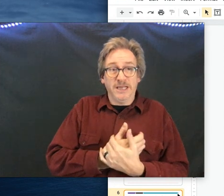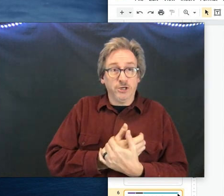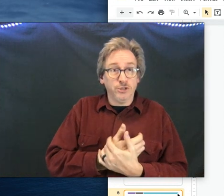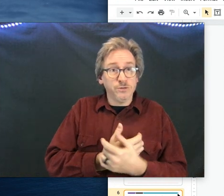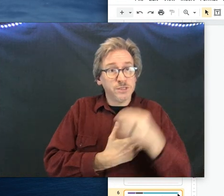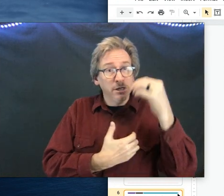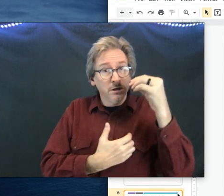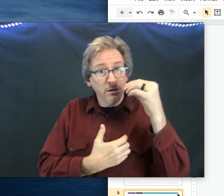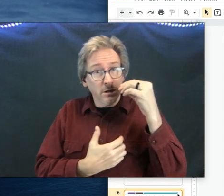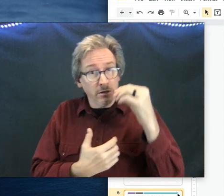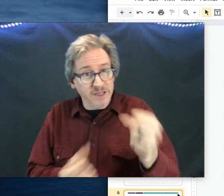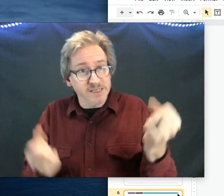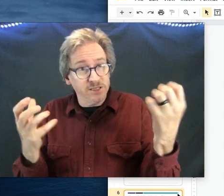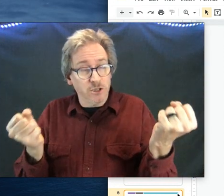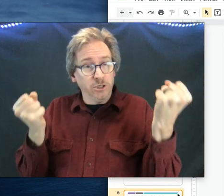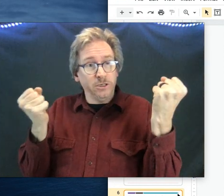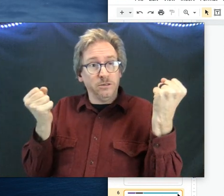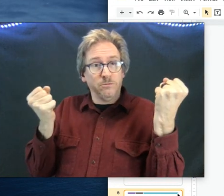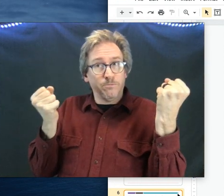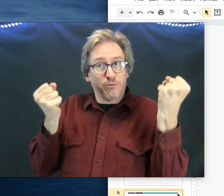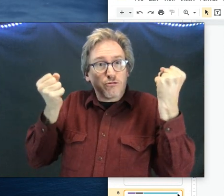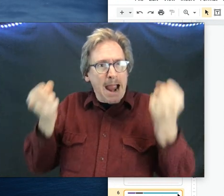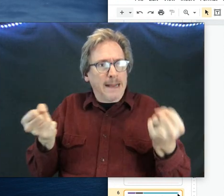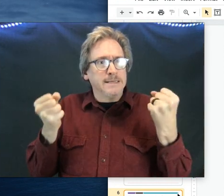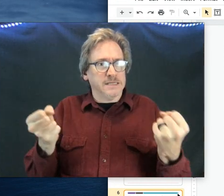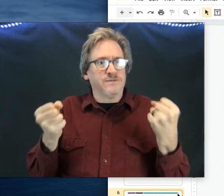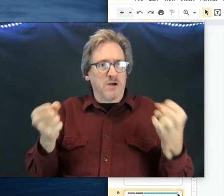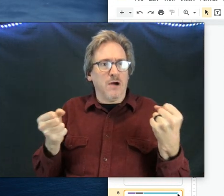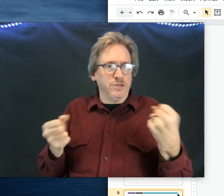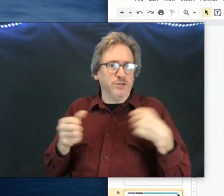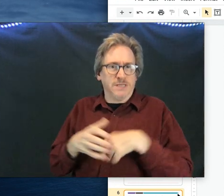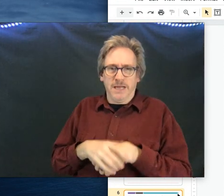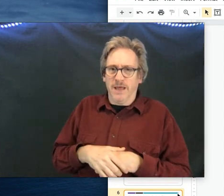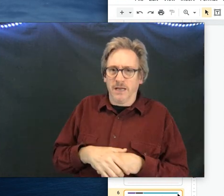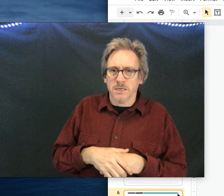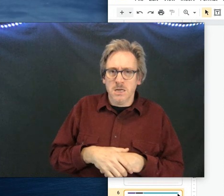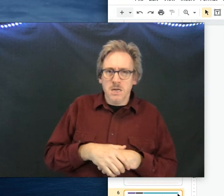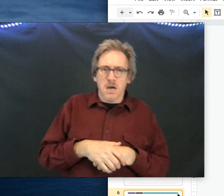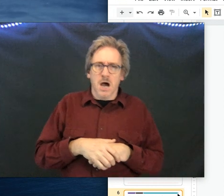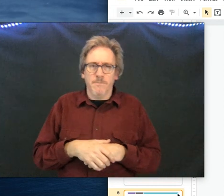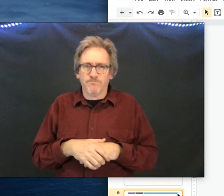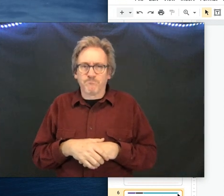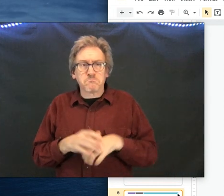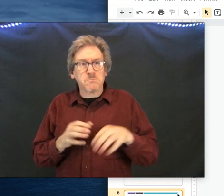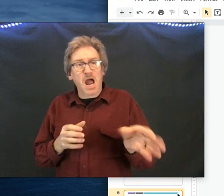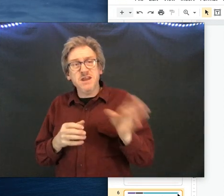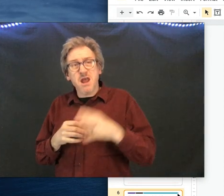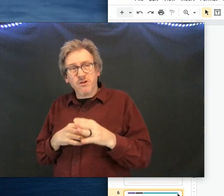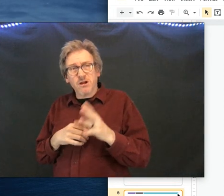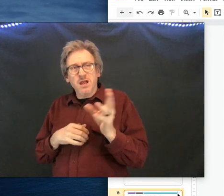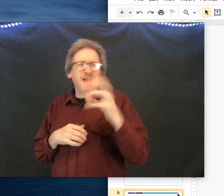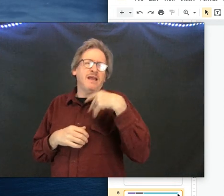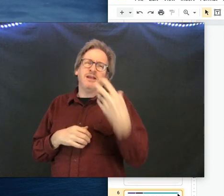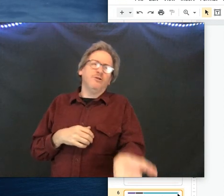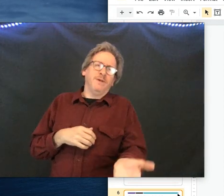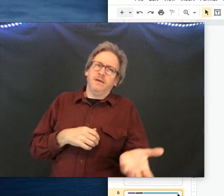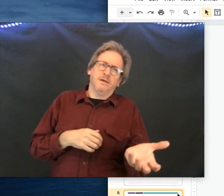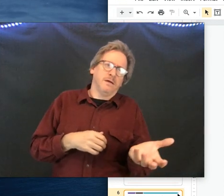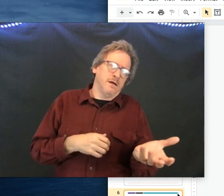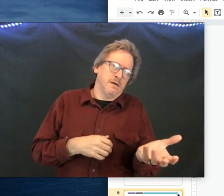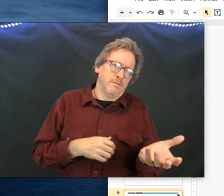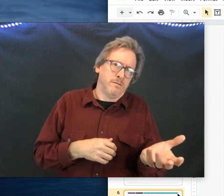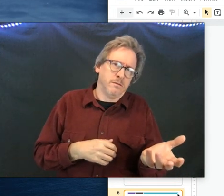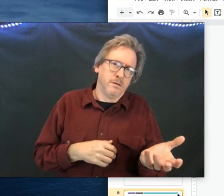those issues, this is a good practice for how would you sign that. Um, and it could